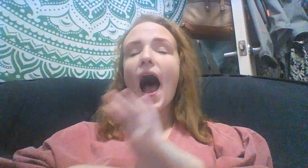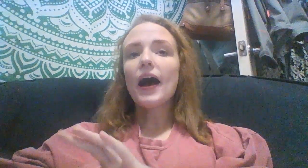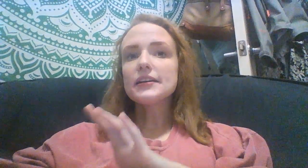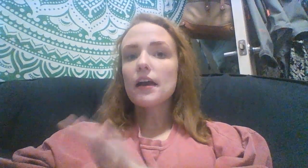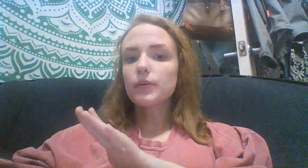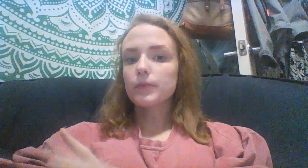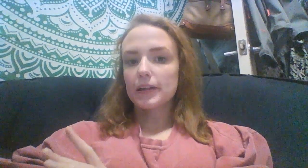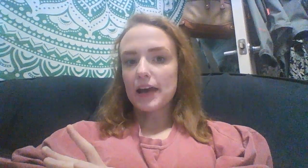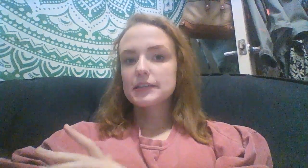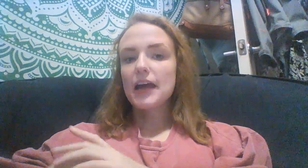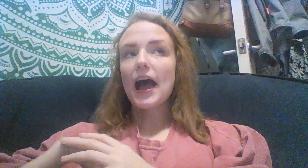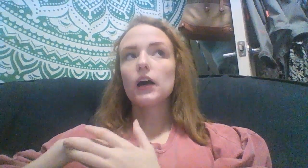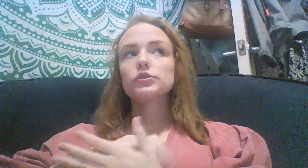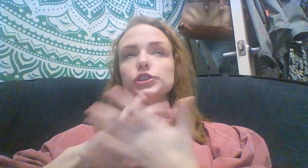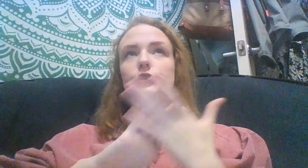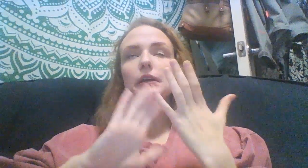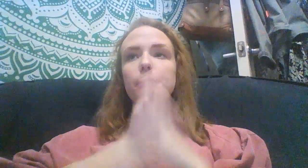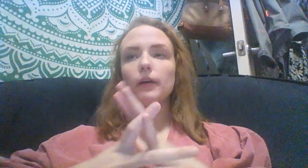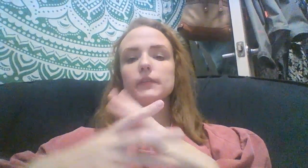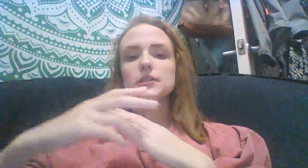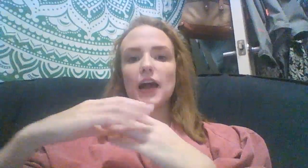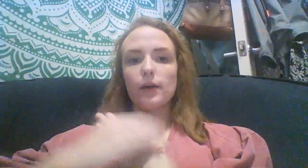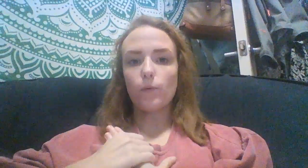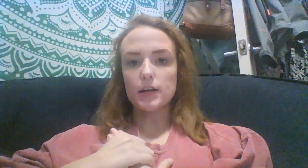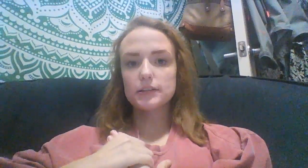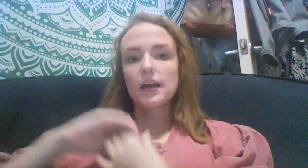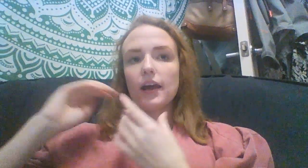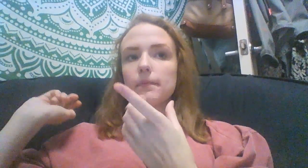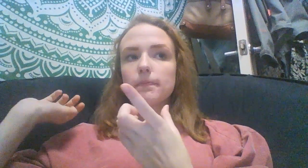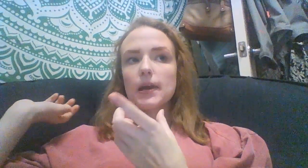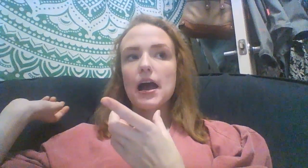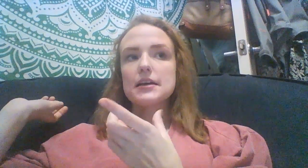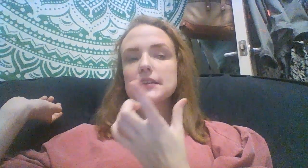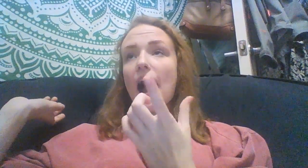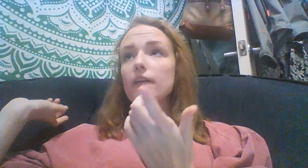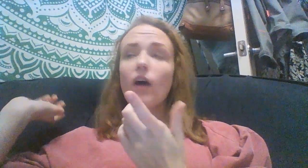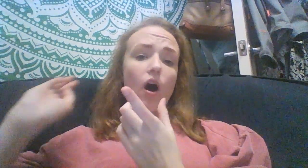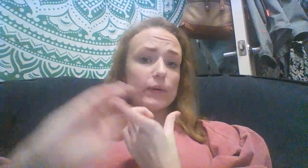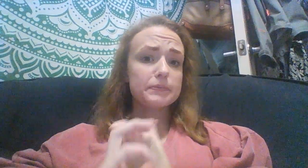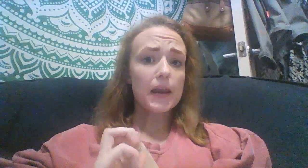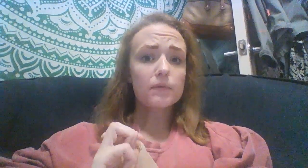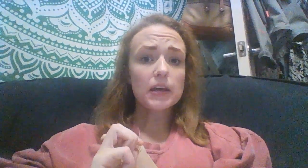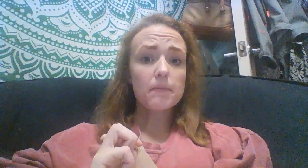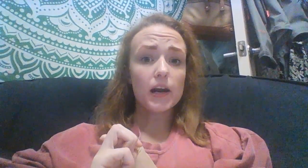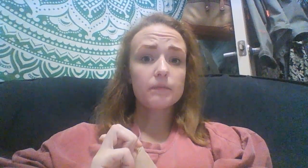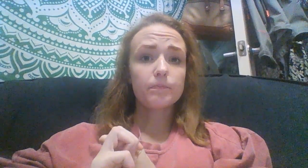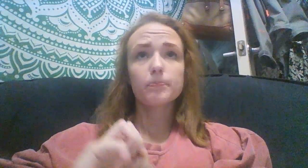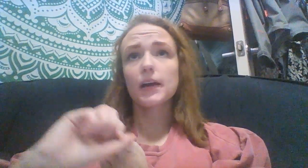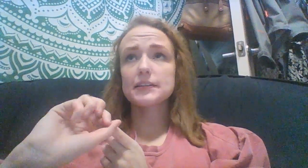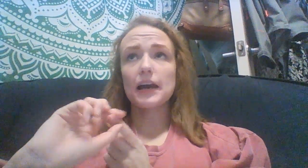I never realized how truly privileged I was because I've always been able to get married because